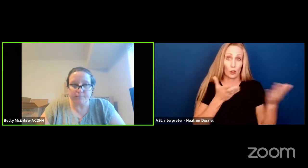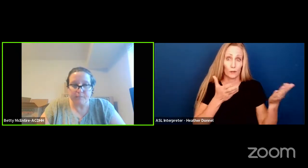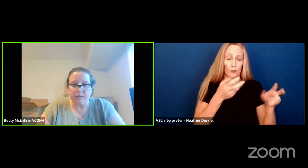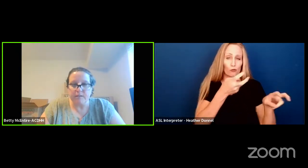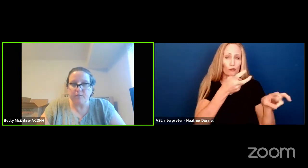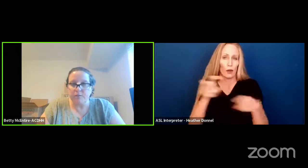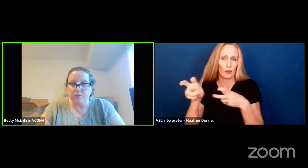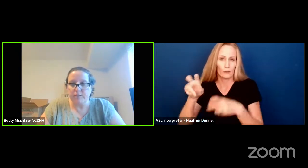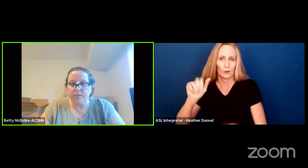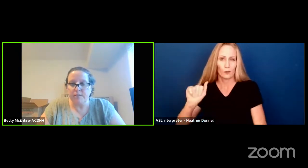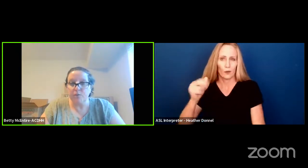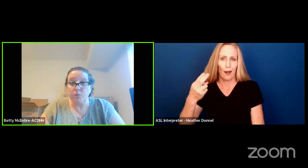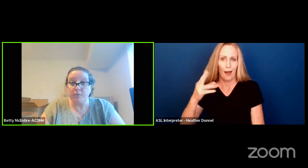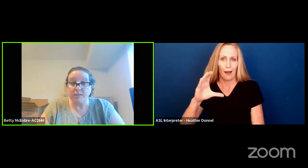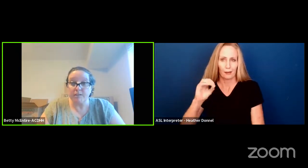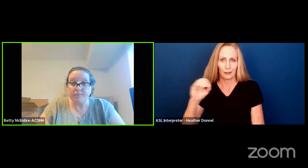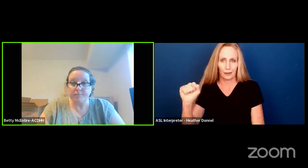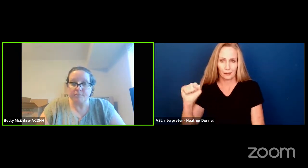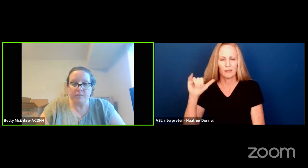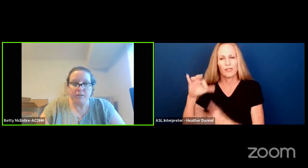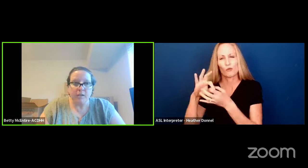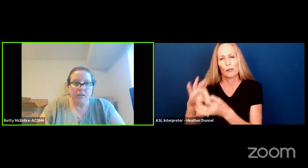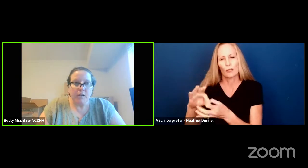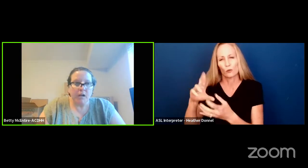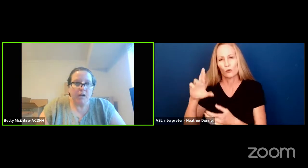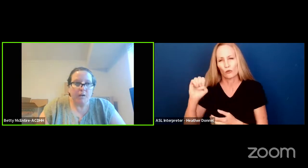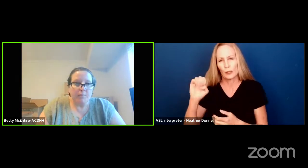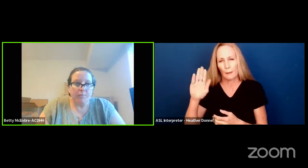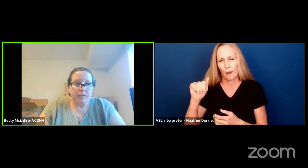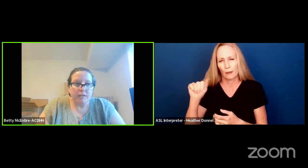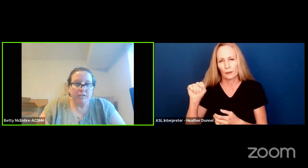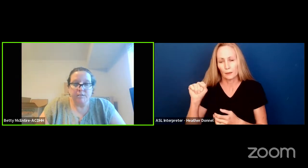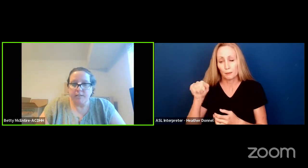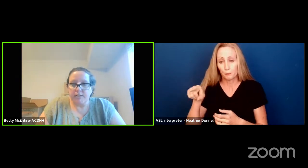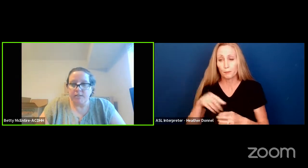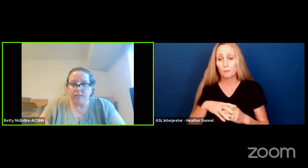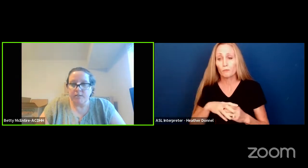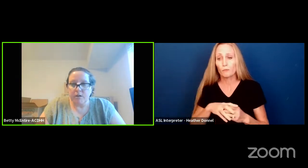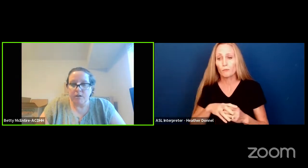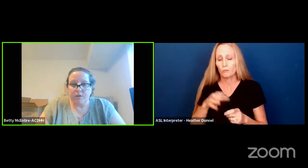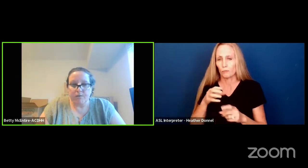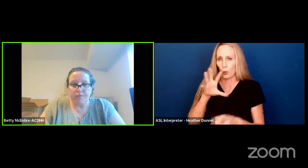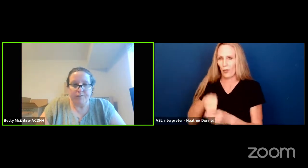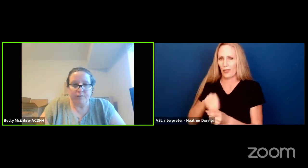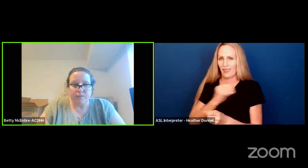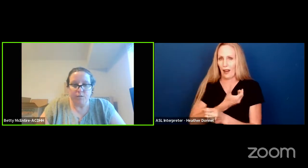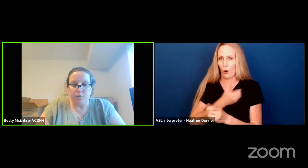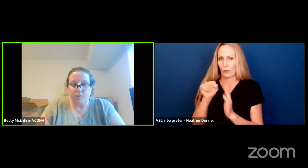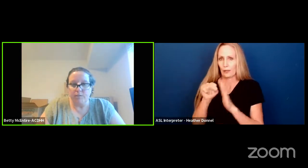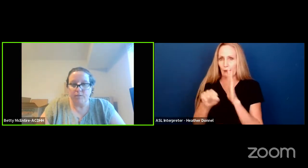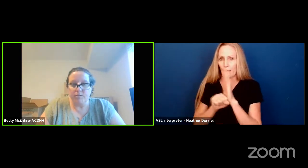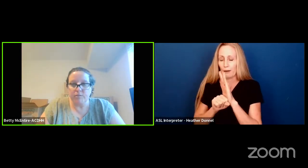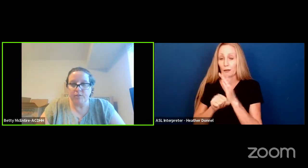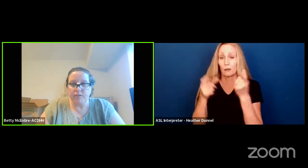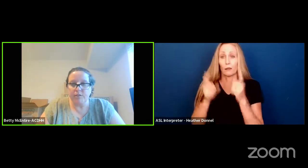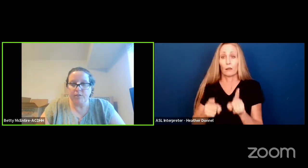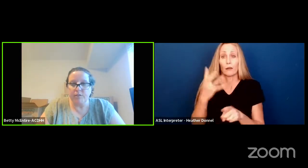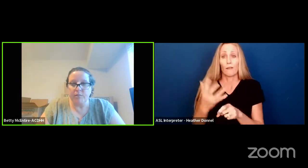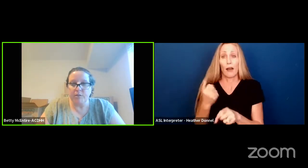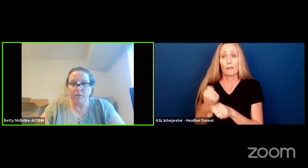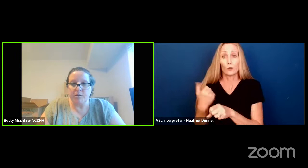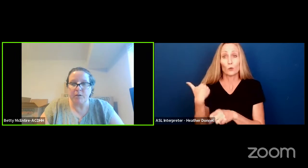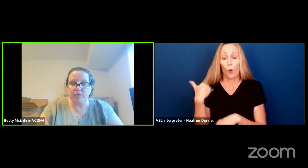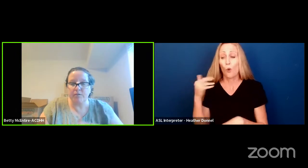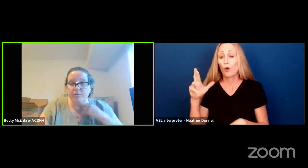Access. This is related to the REBAs in our state. 5 years ago, REBAs were